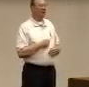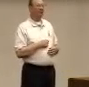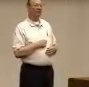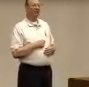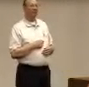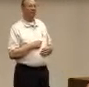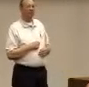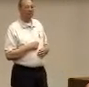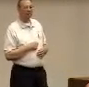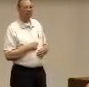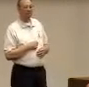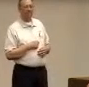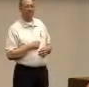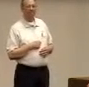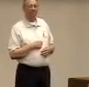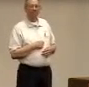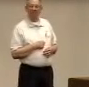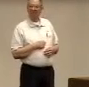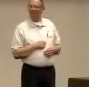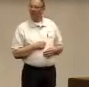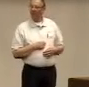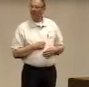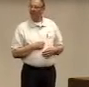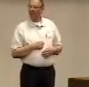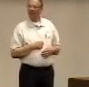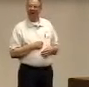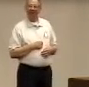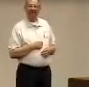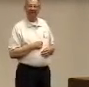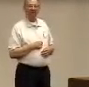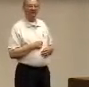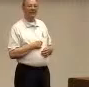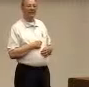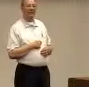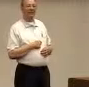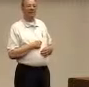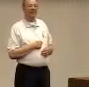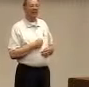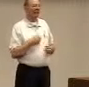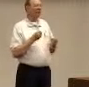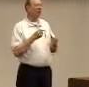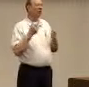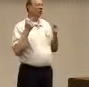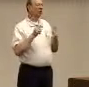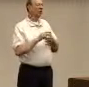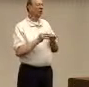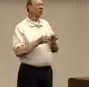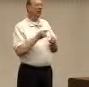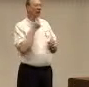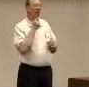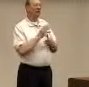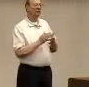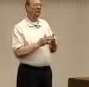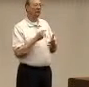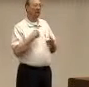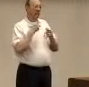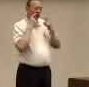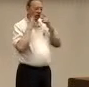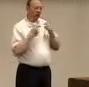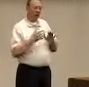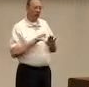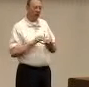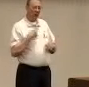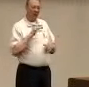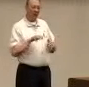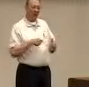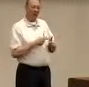The last person I'm going to tell you about is, let me recheck, because there's so many, and I don't want to. I got so many great stories, and if I